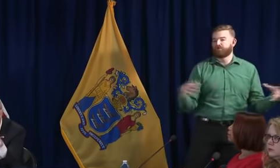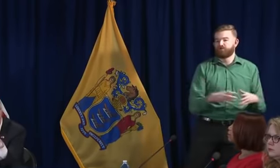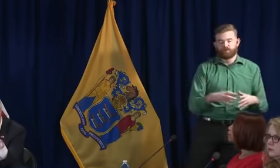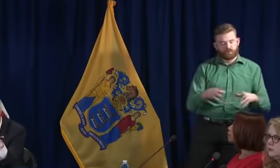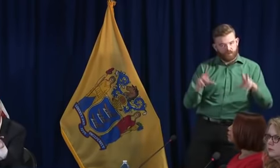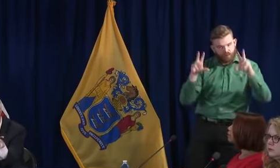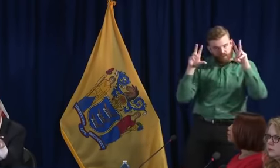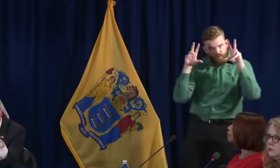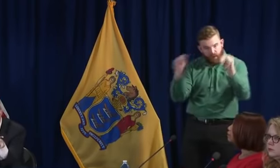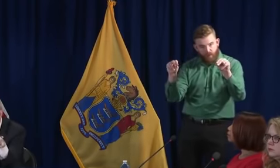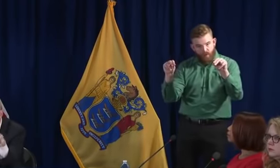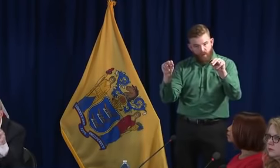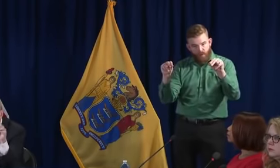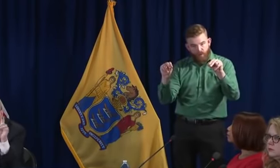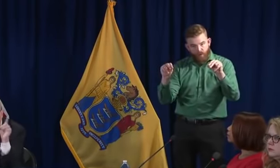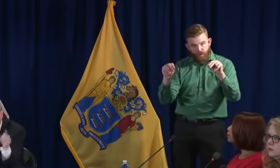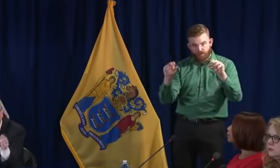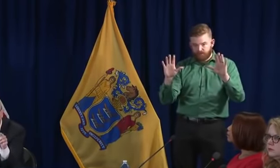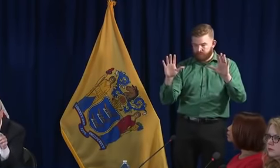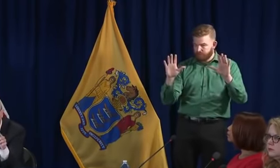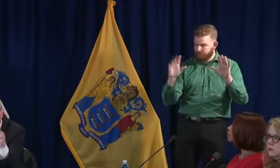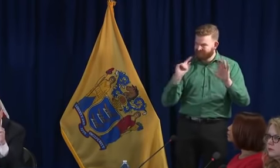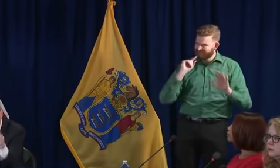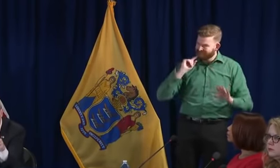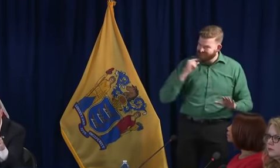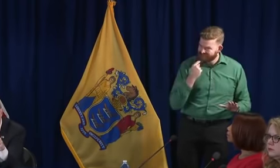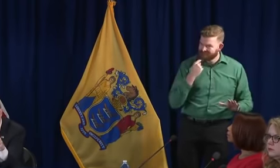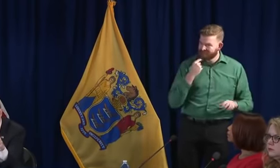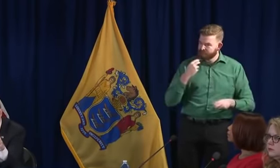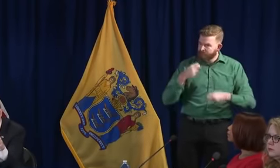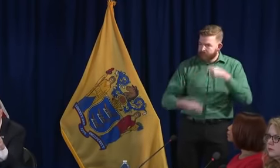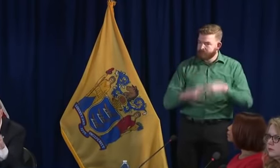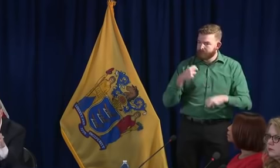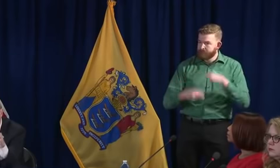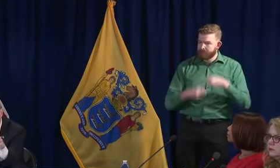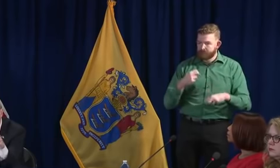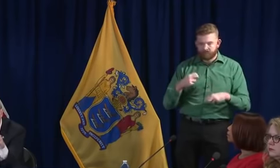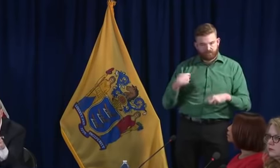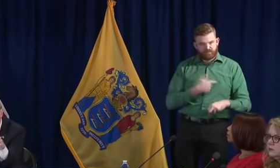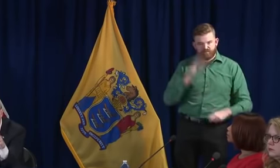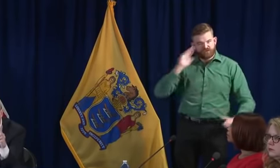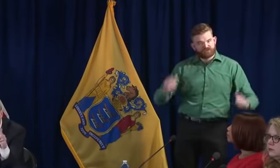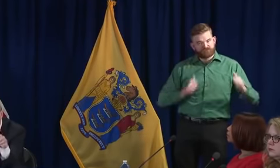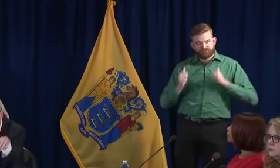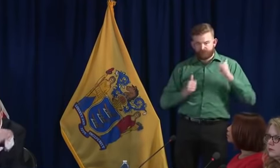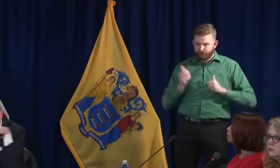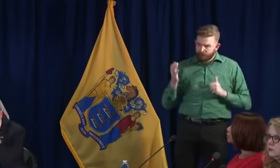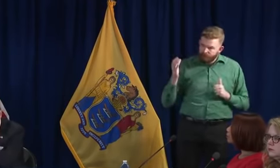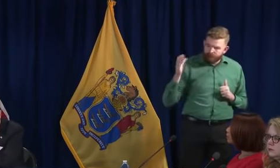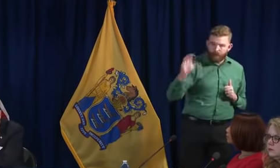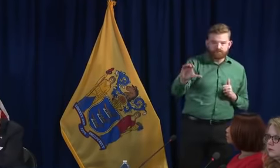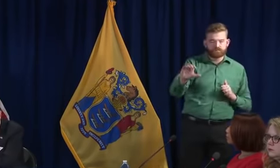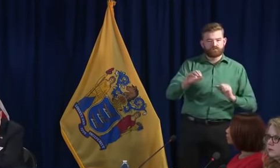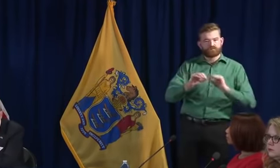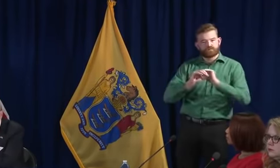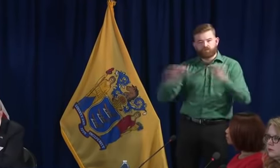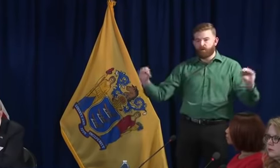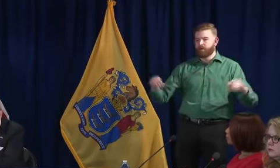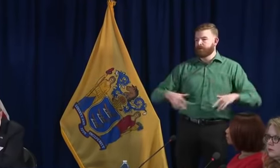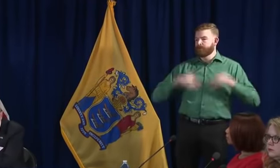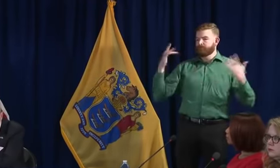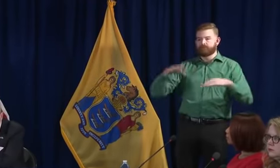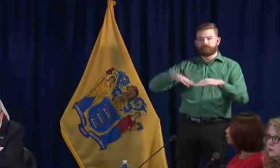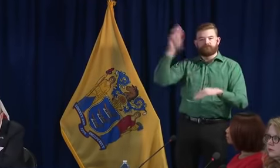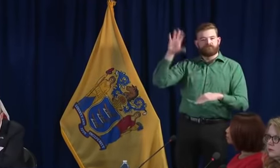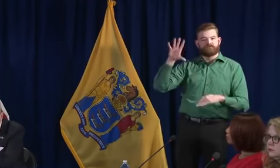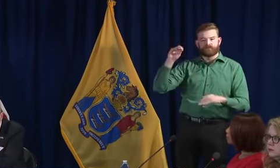public health concern, and we will enforce this aggressively over the coming days and weeks if need be. We need